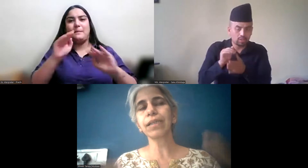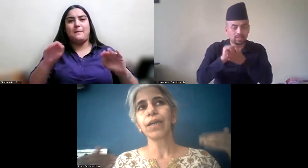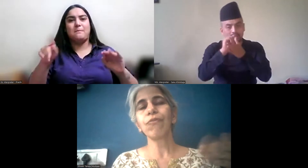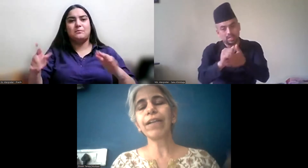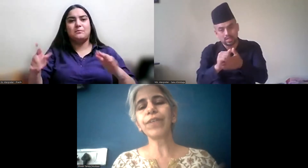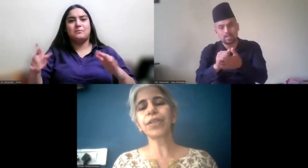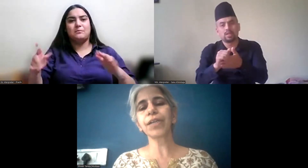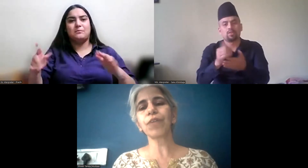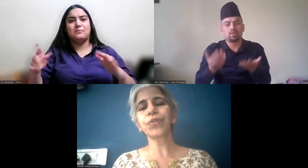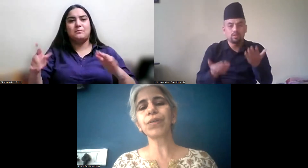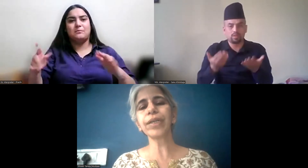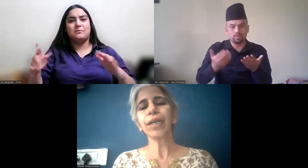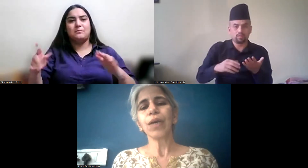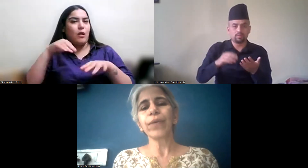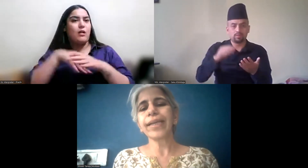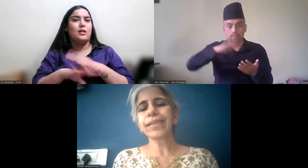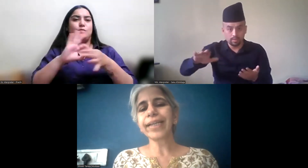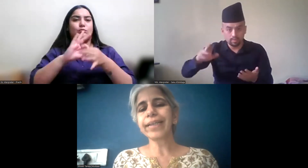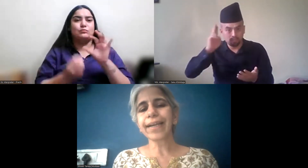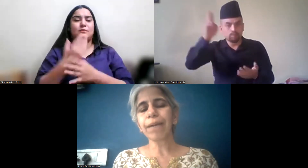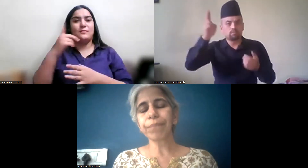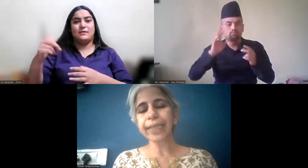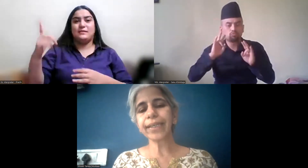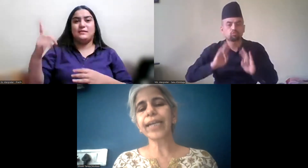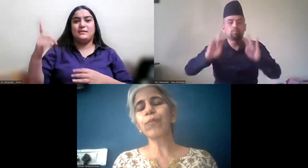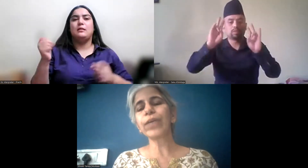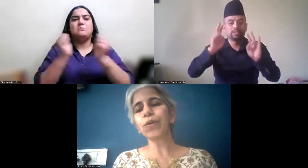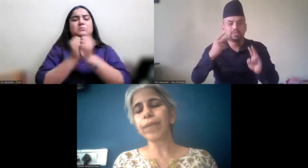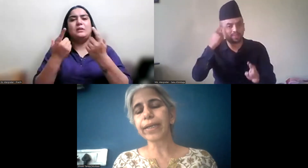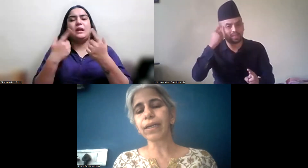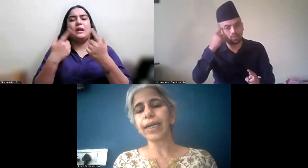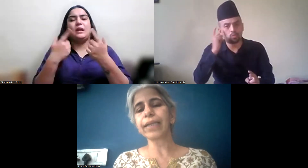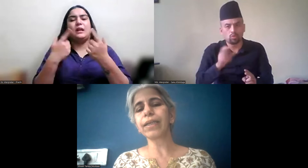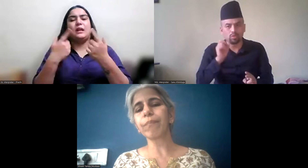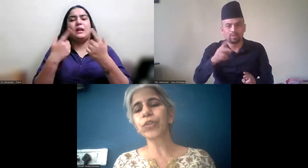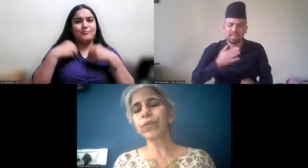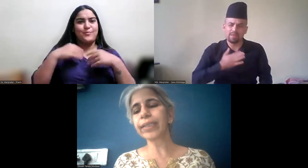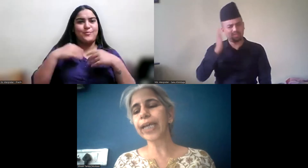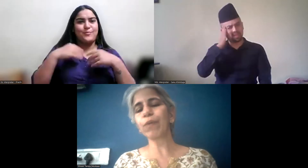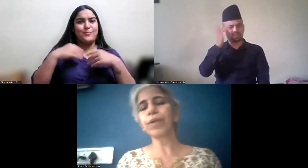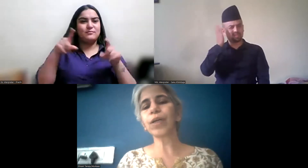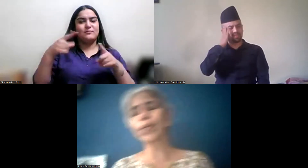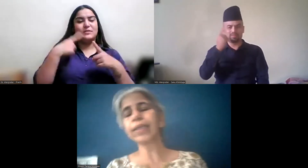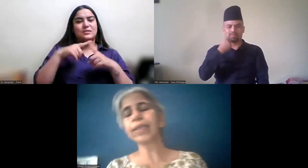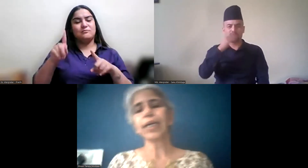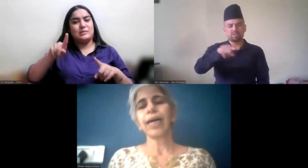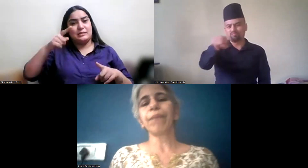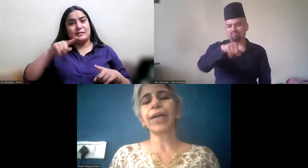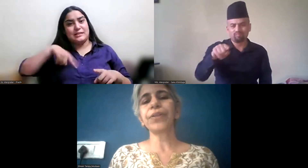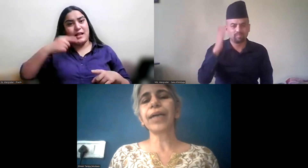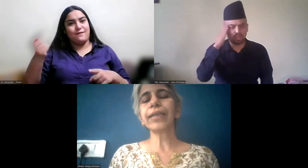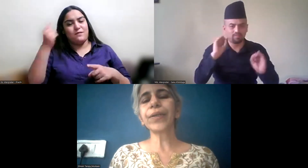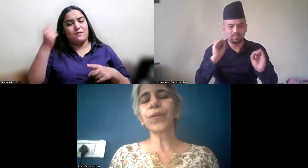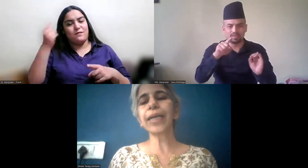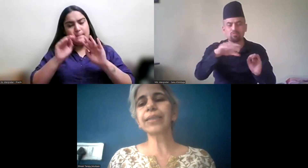as well-wishers of children, we easily take up thinking that we know better. And the children that we work with are